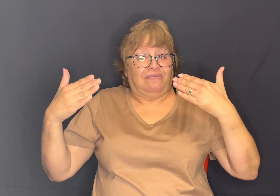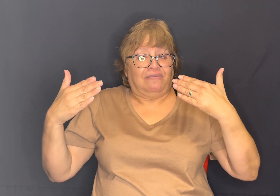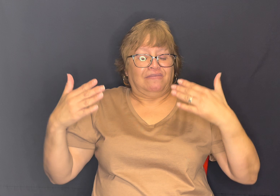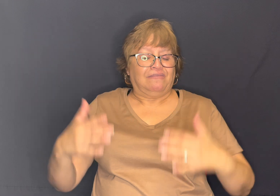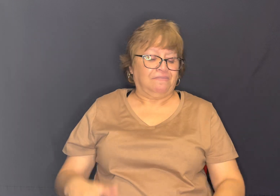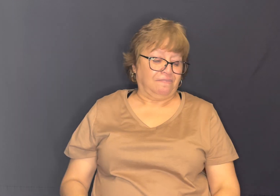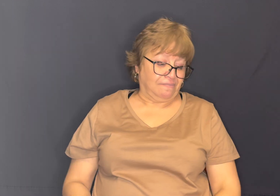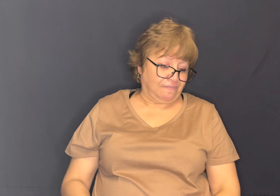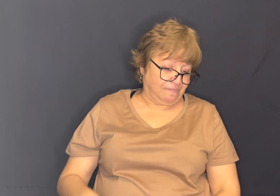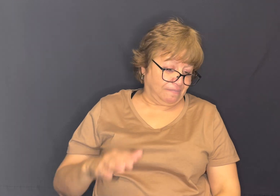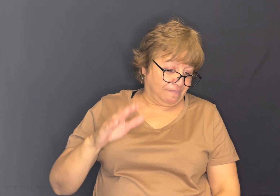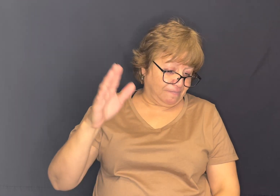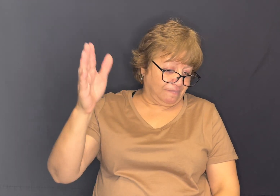be happy.